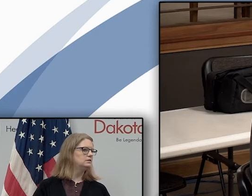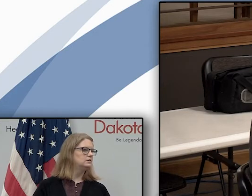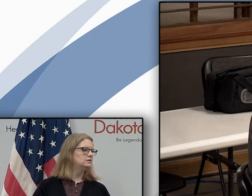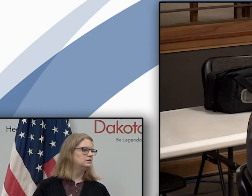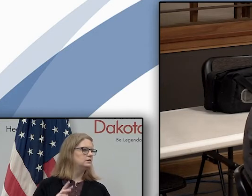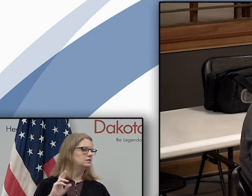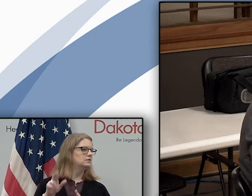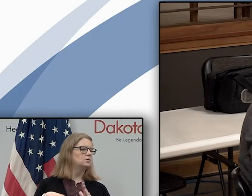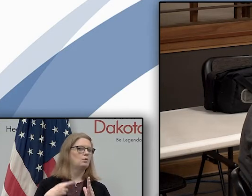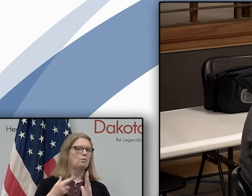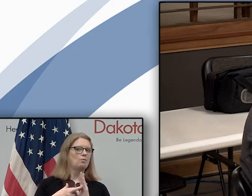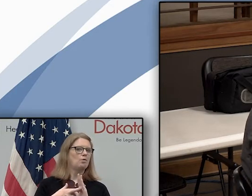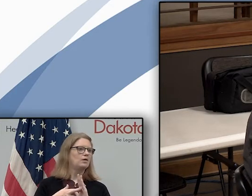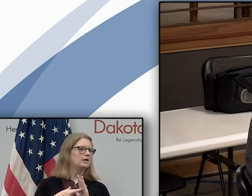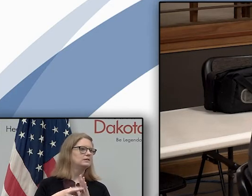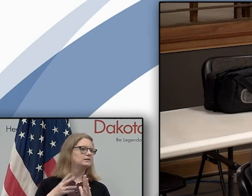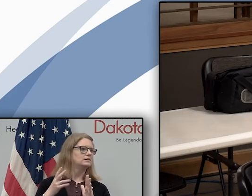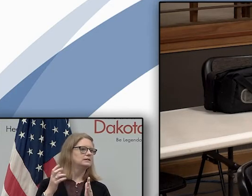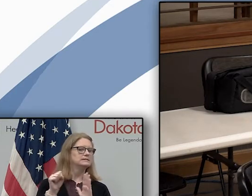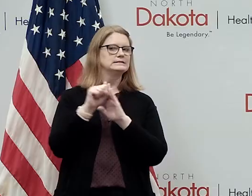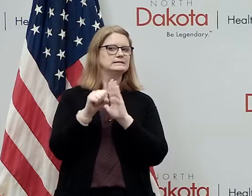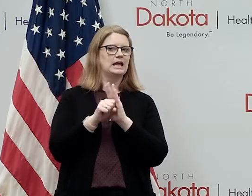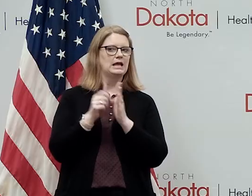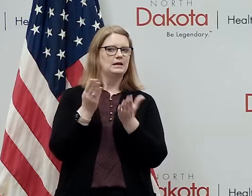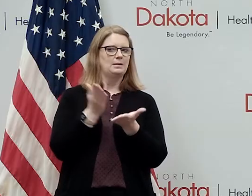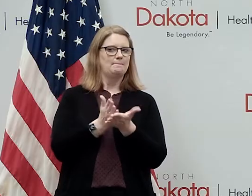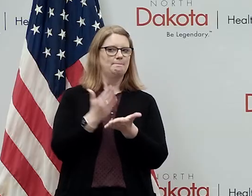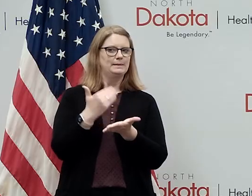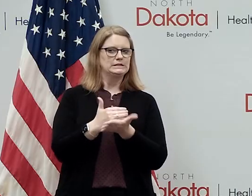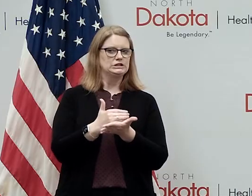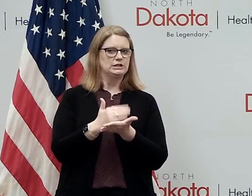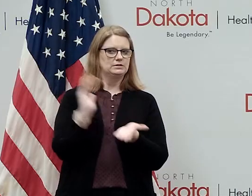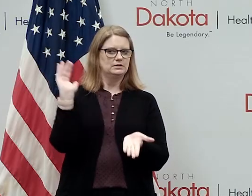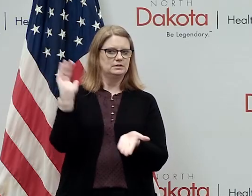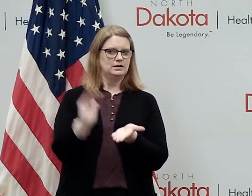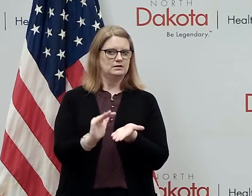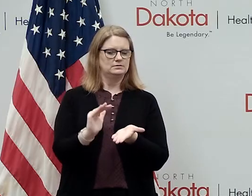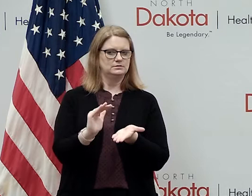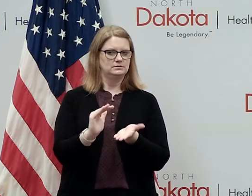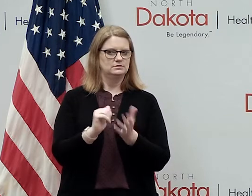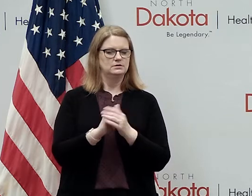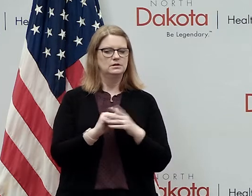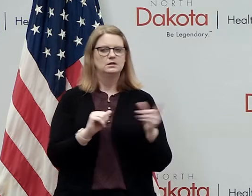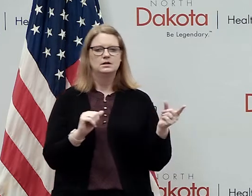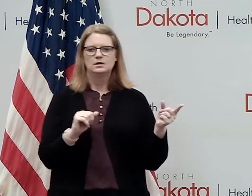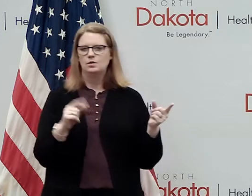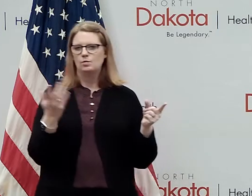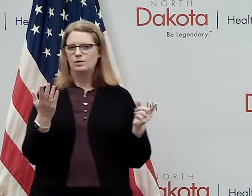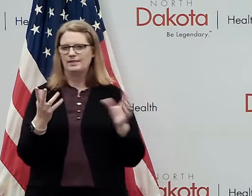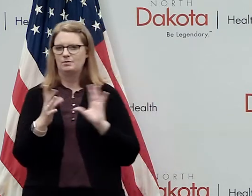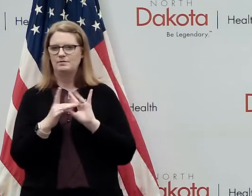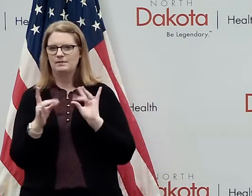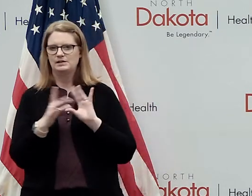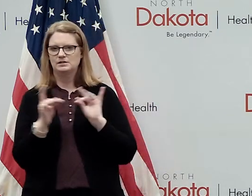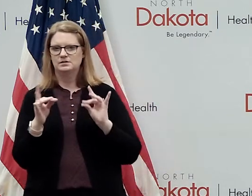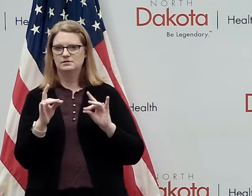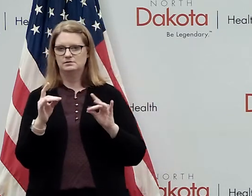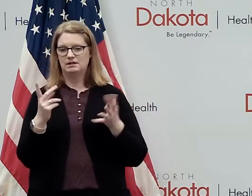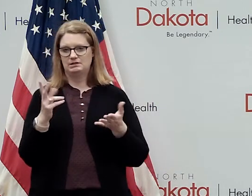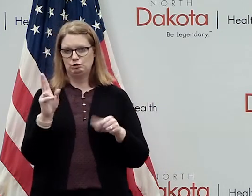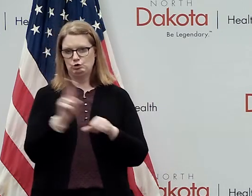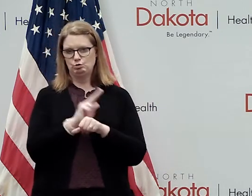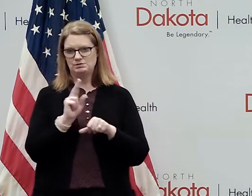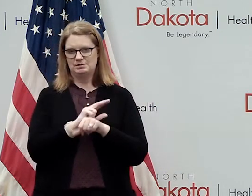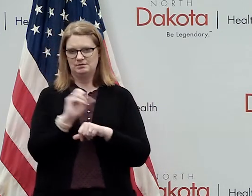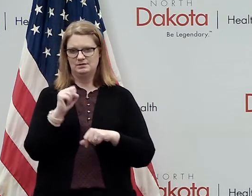budget cut requests. Well, I think one of the things we've mentioned here before is space utilization. I